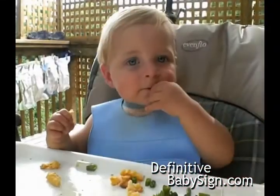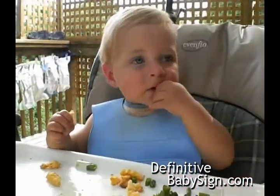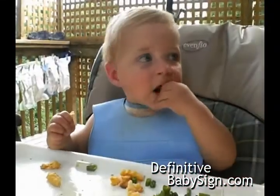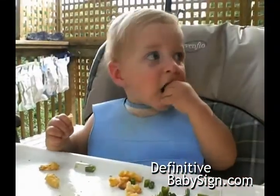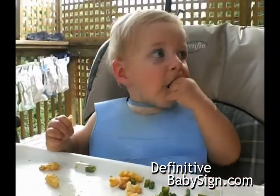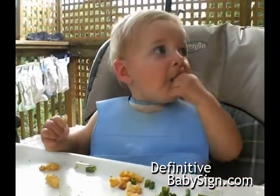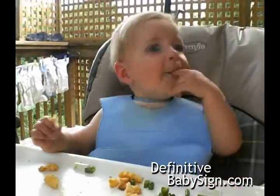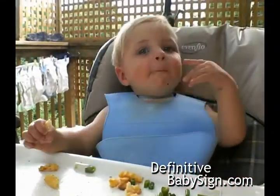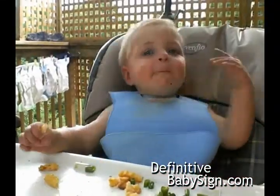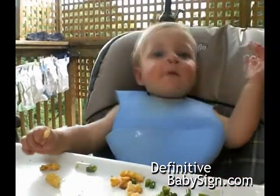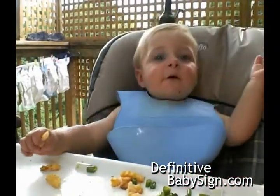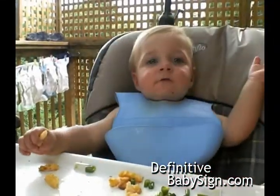How do you do all done?